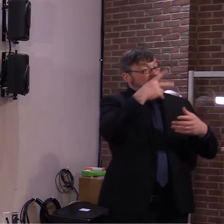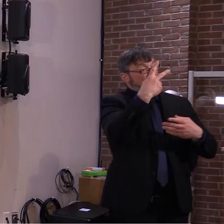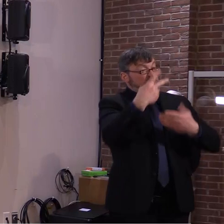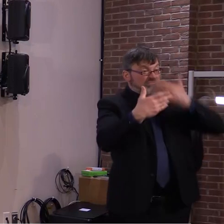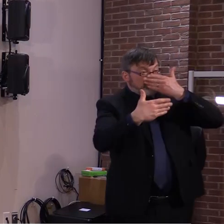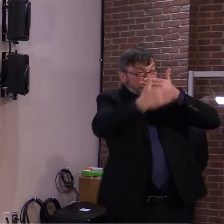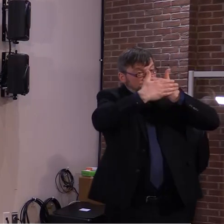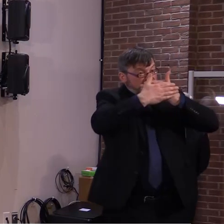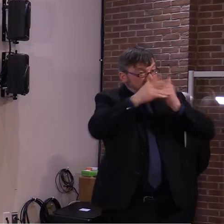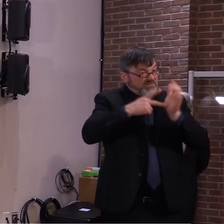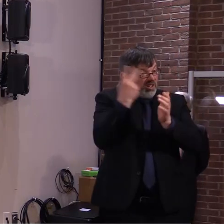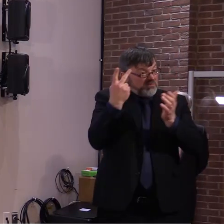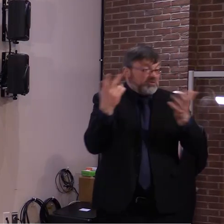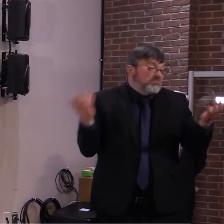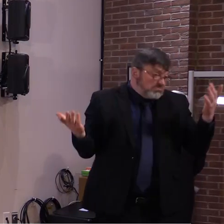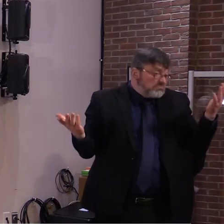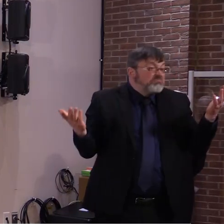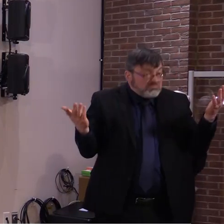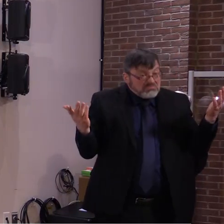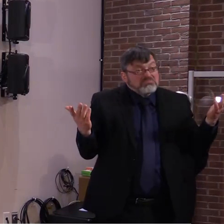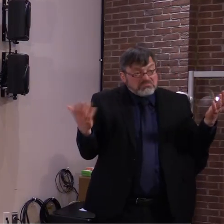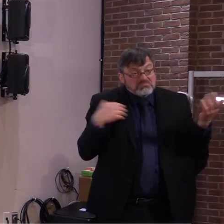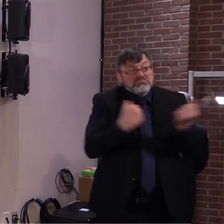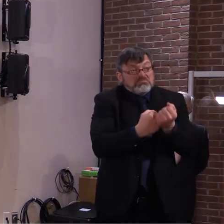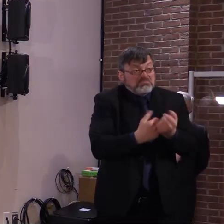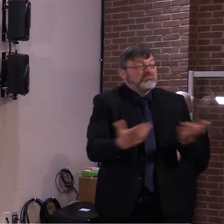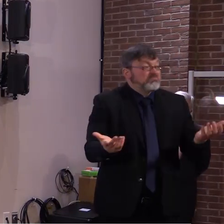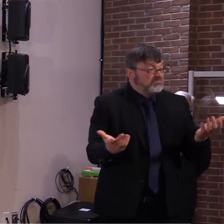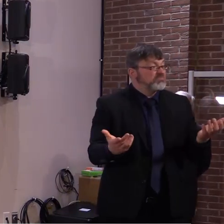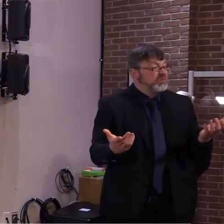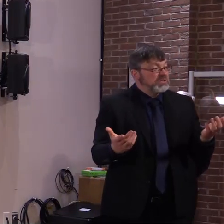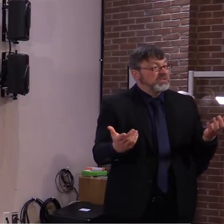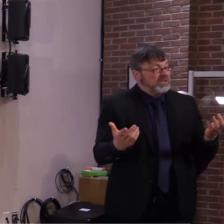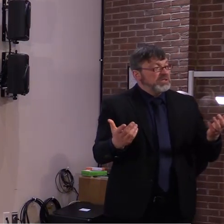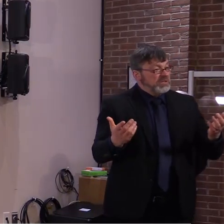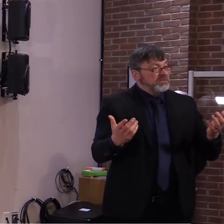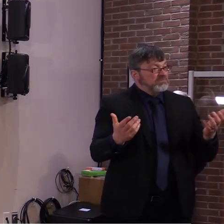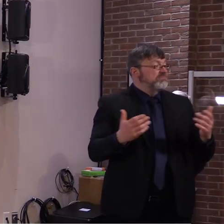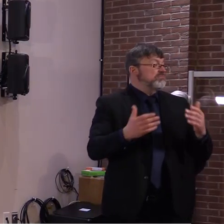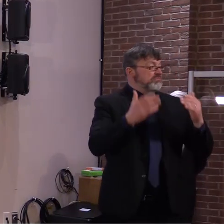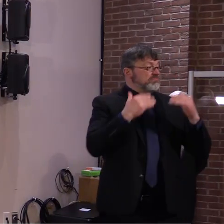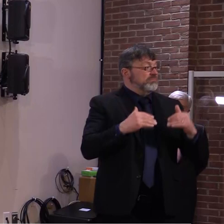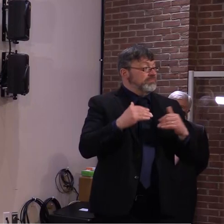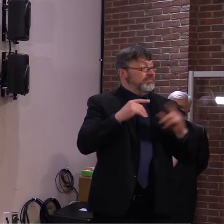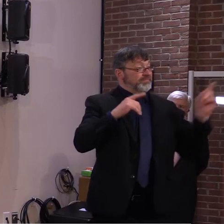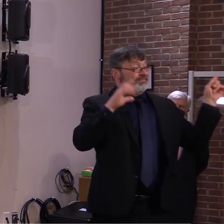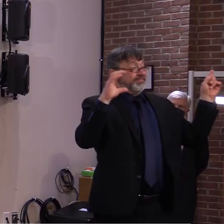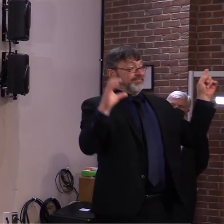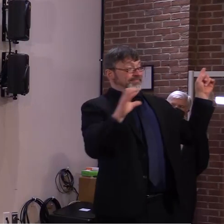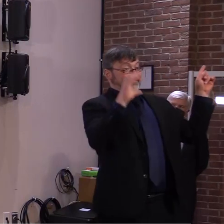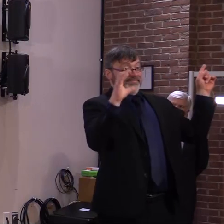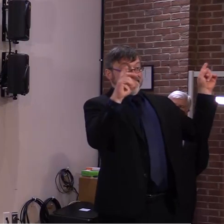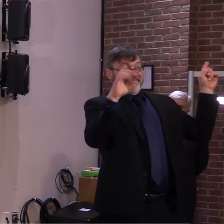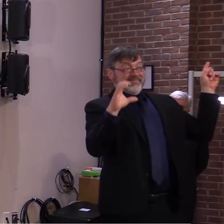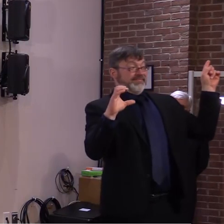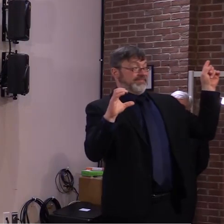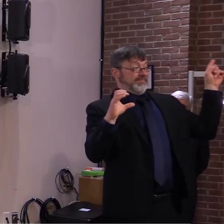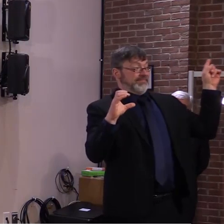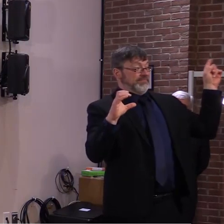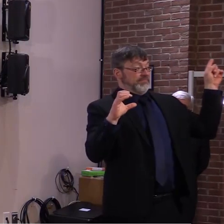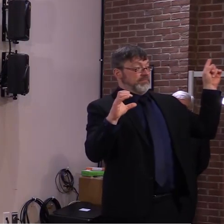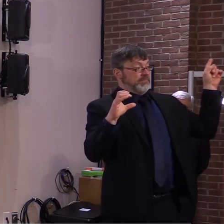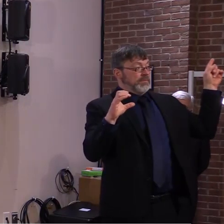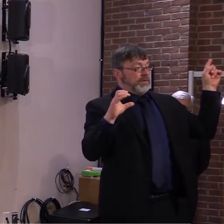Travel is still not advised by the CDC, though the director is now coming out talking about vaccinated